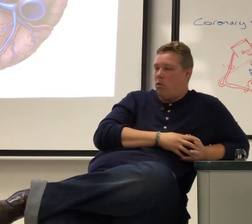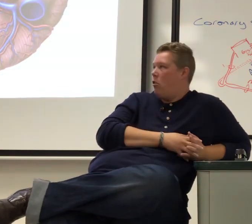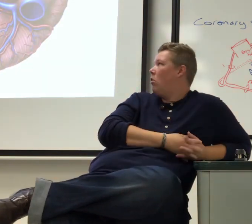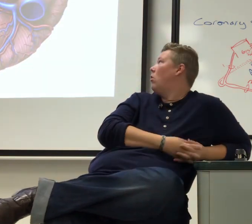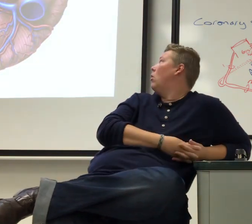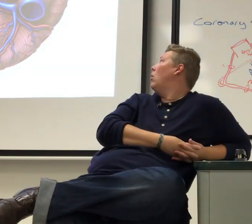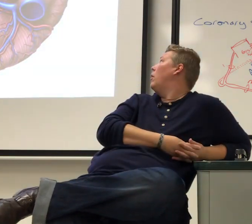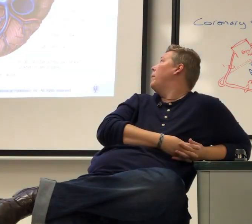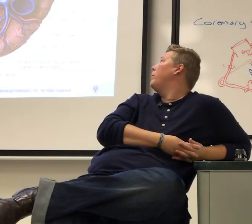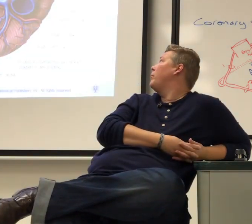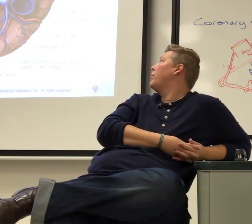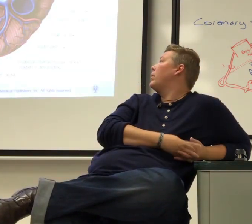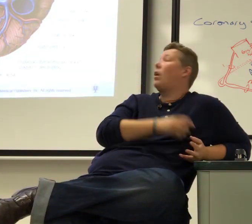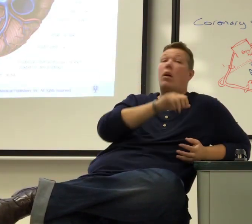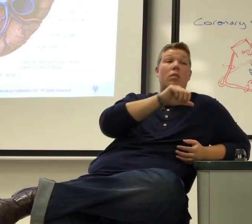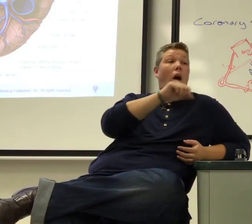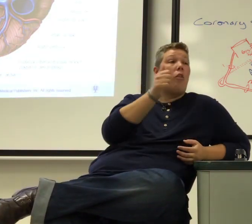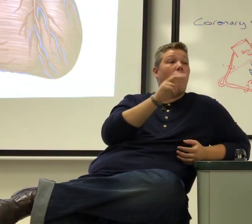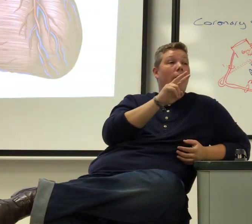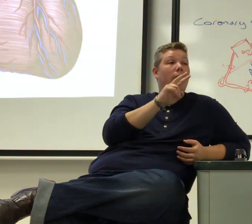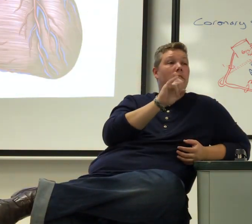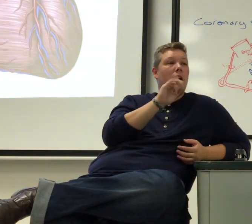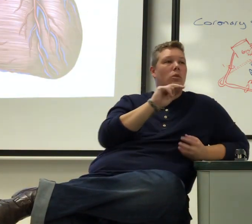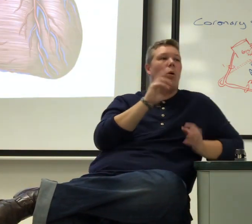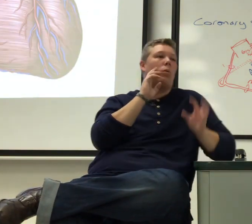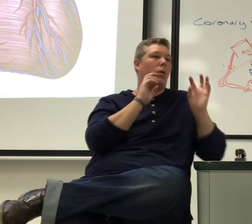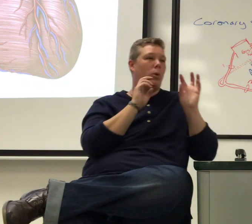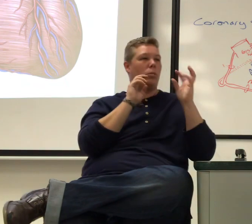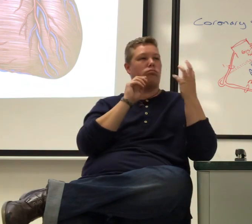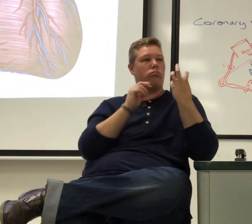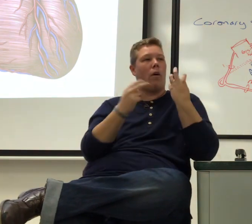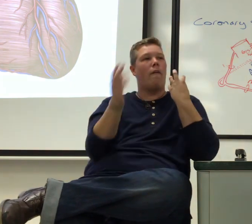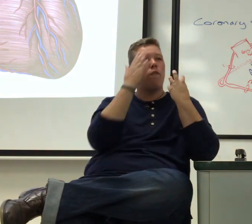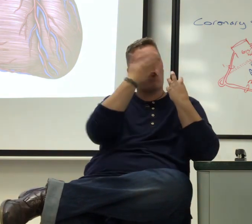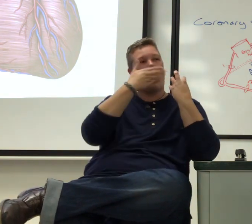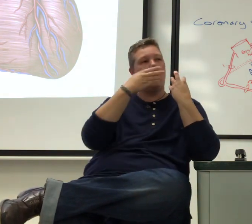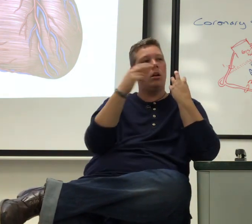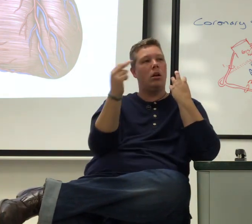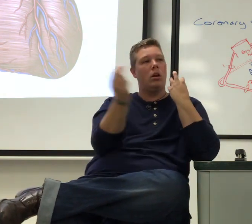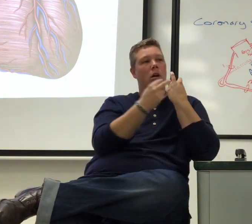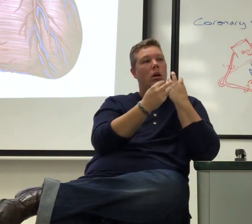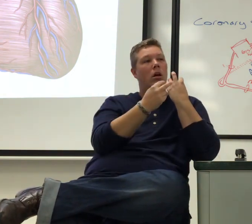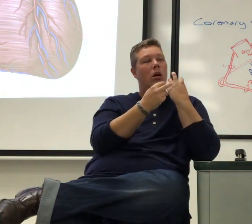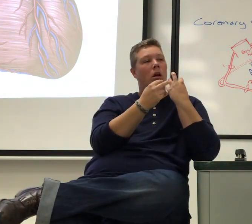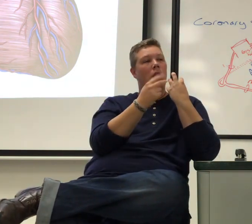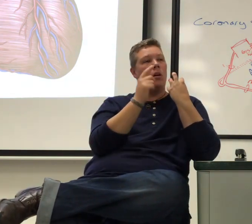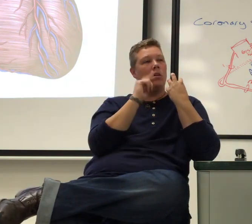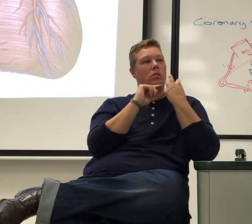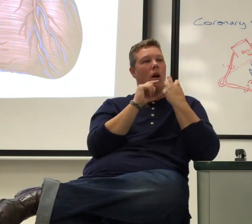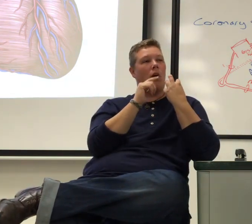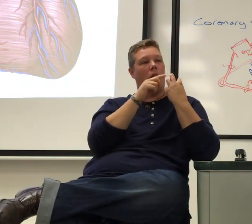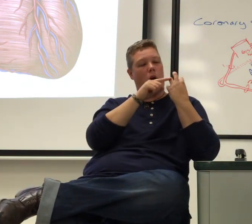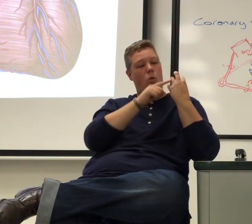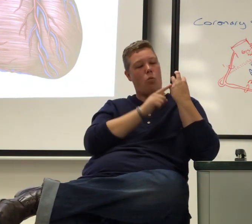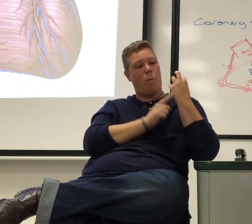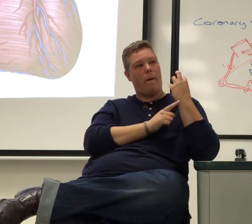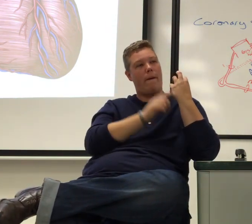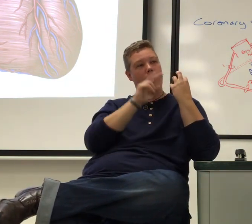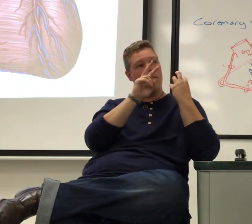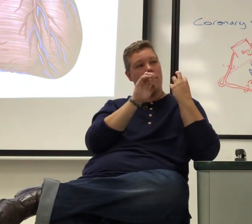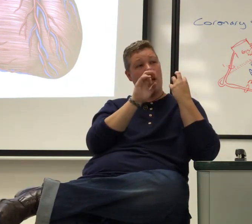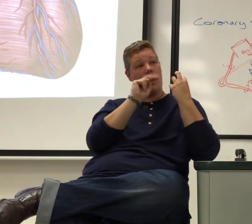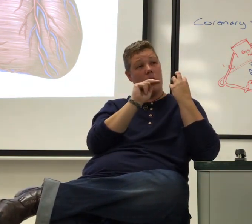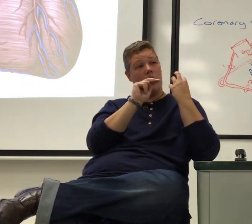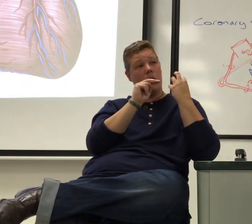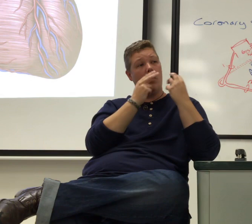Oh, the other veins I want you to know. I'm going to go back to the front view. So there's a vein that runs on the right margin of the heart. It's the small